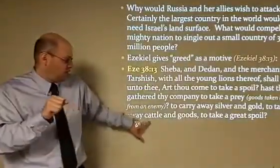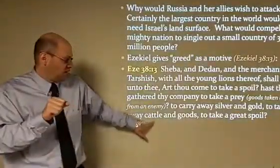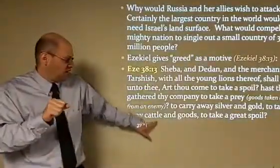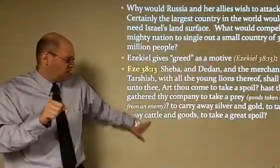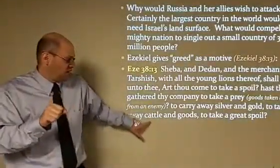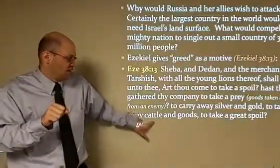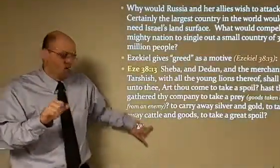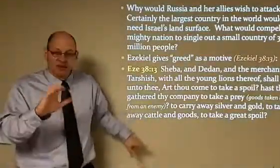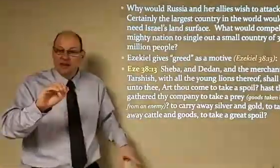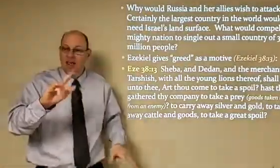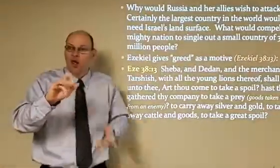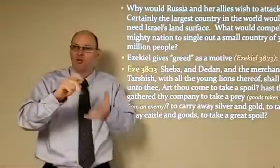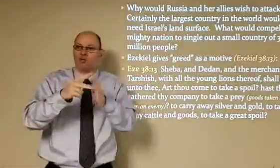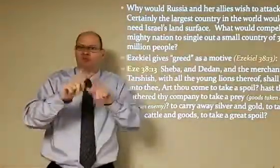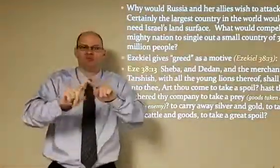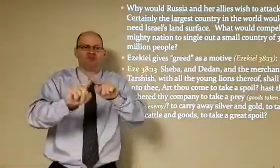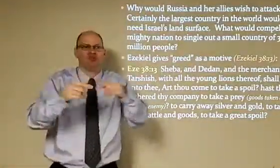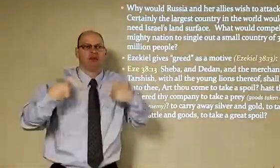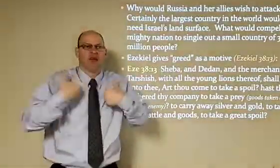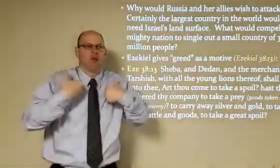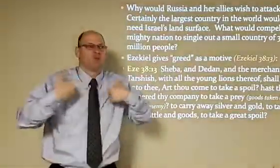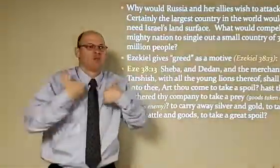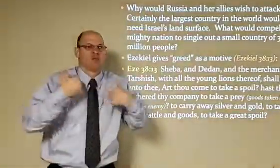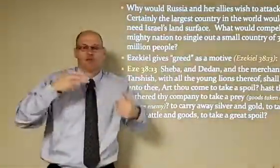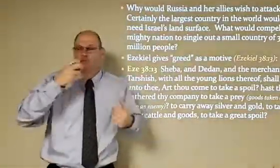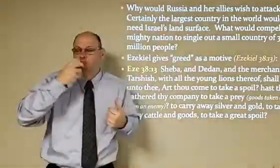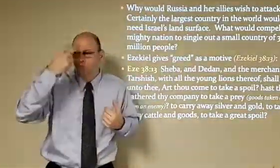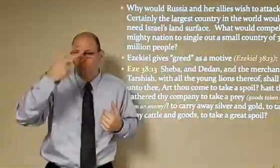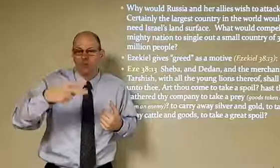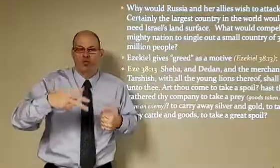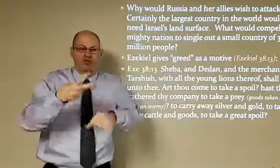cattle and goods, to take a great spoil.